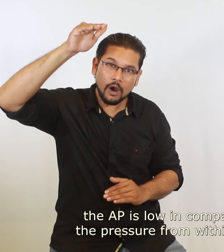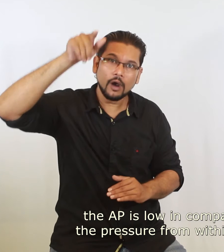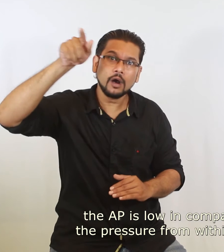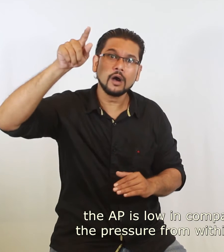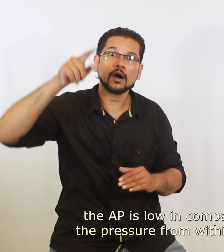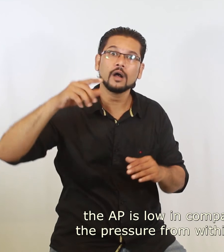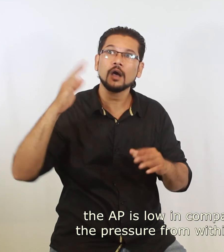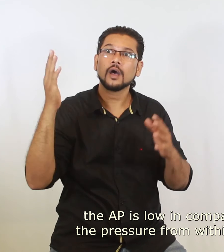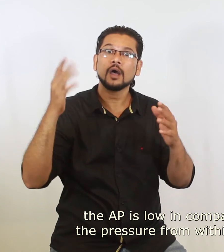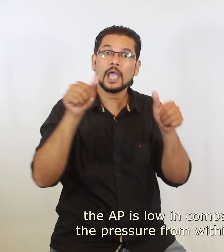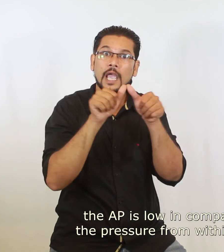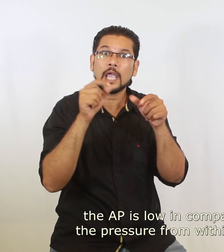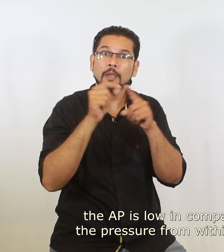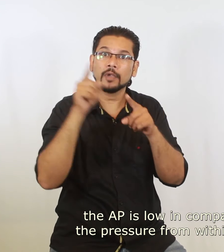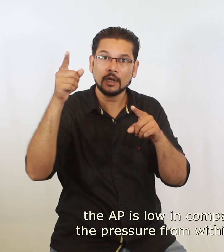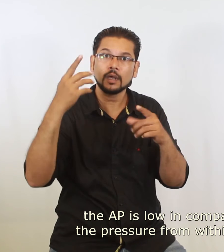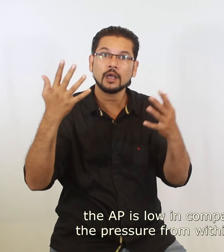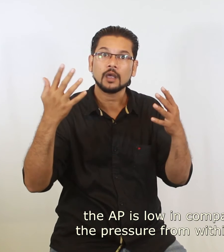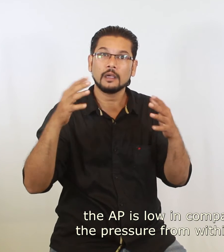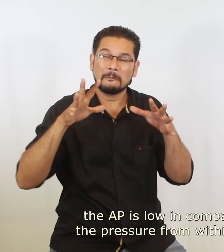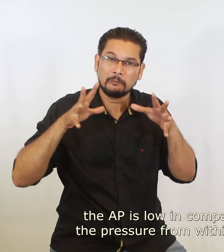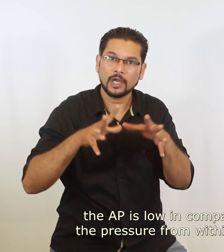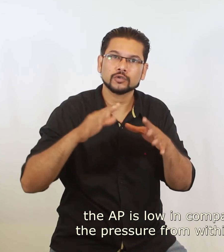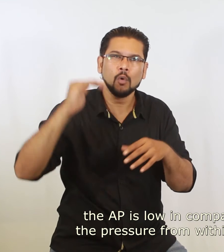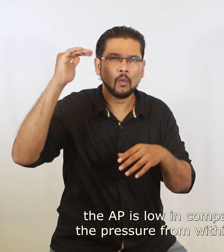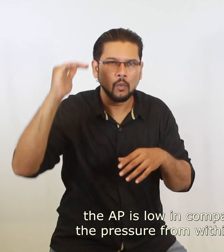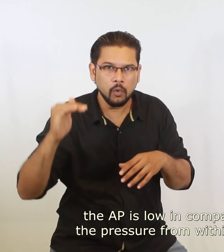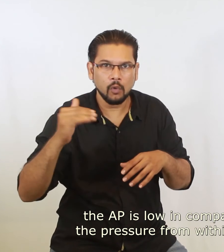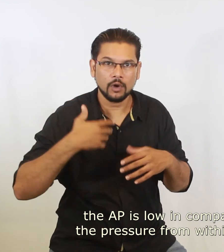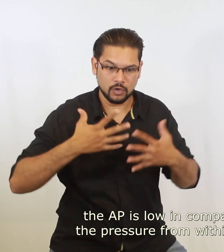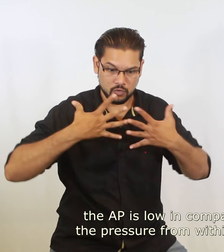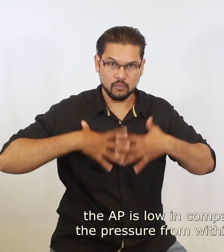the AP is low in comparison with the pressure from within our body.